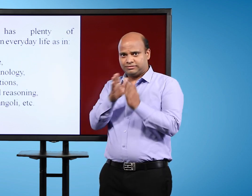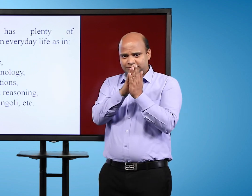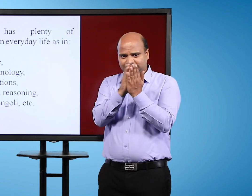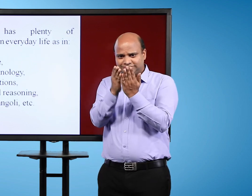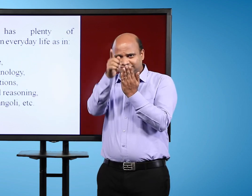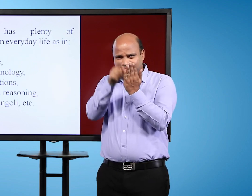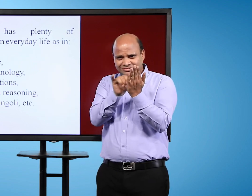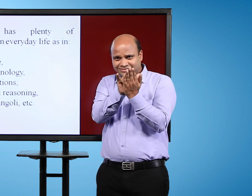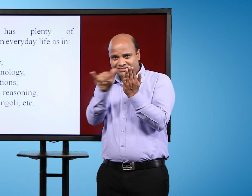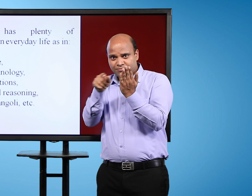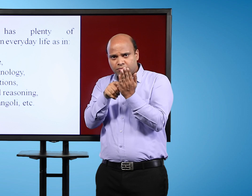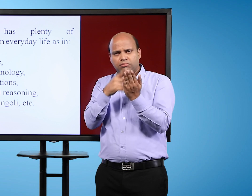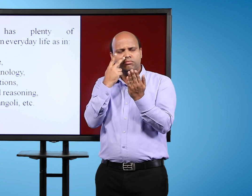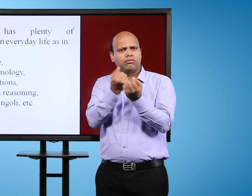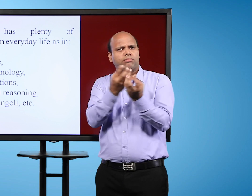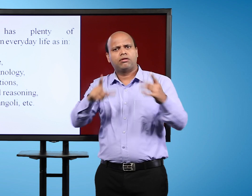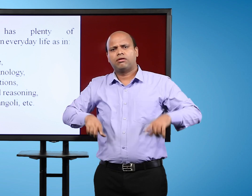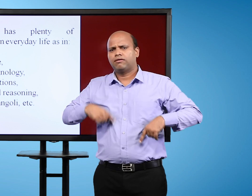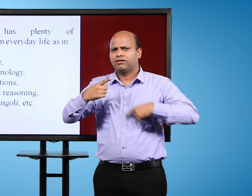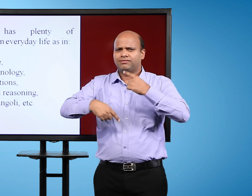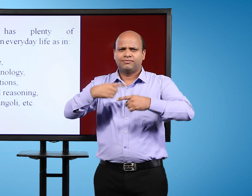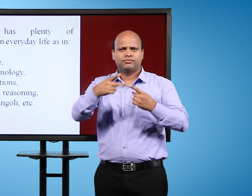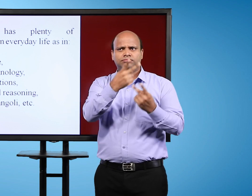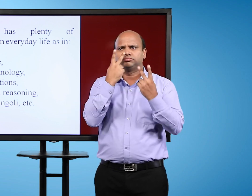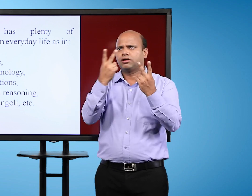Symmetry has plenty of applications in everyday life.